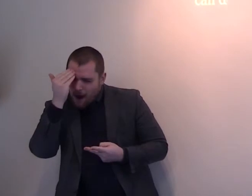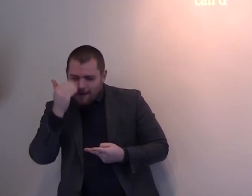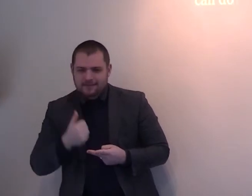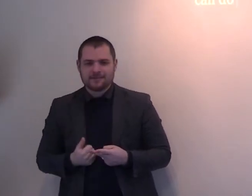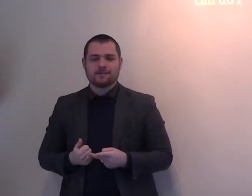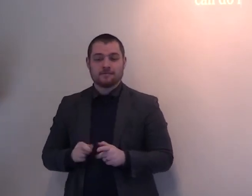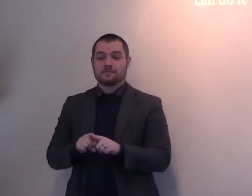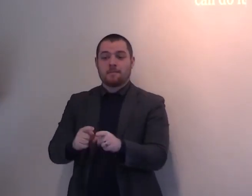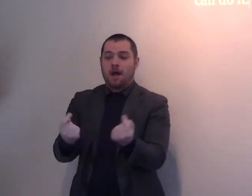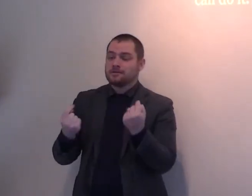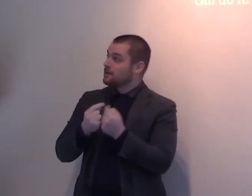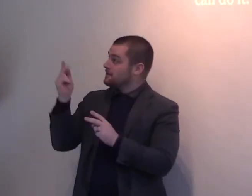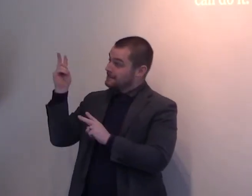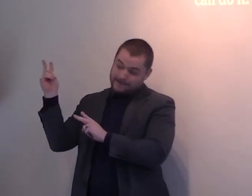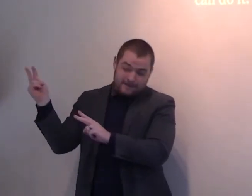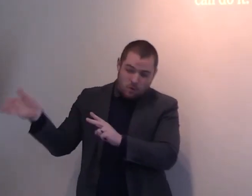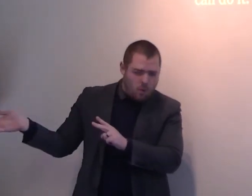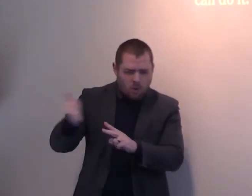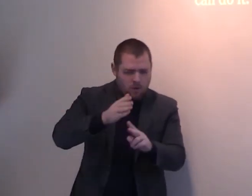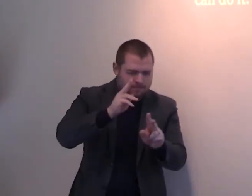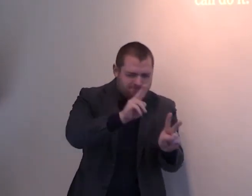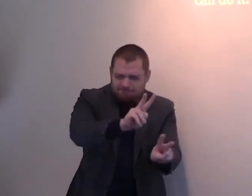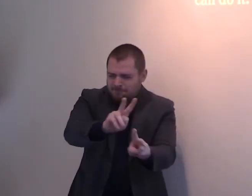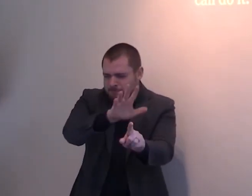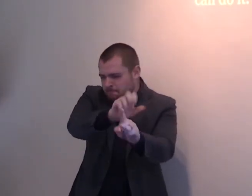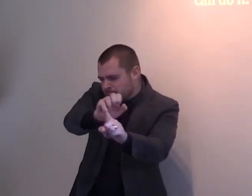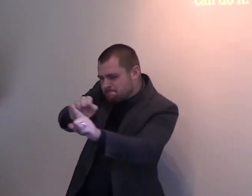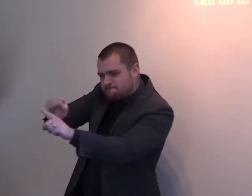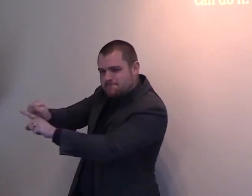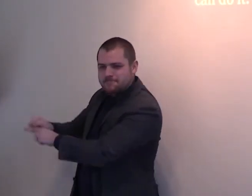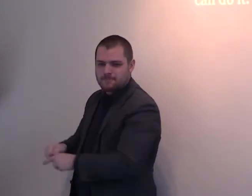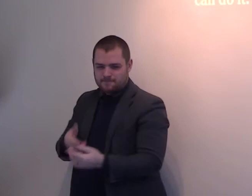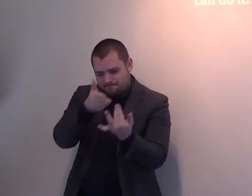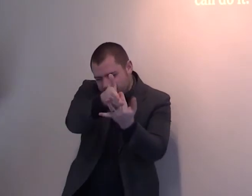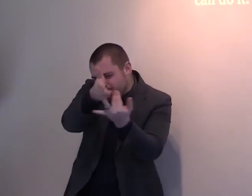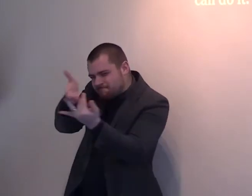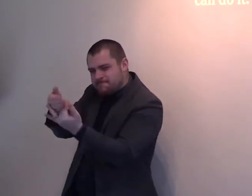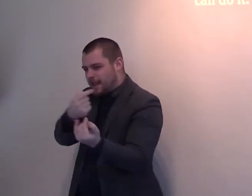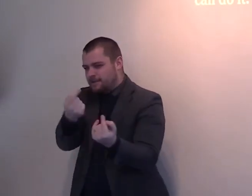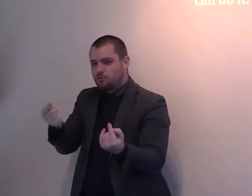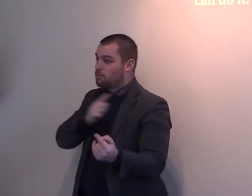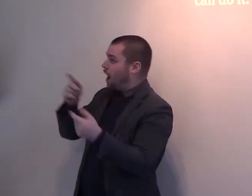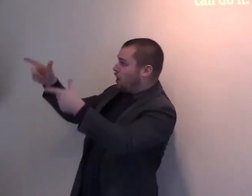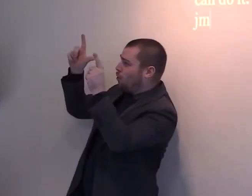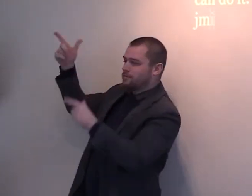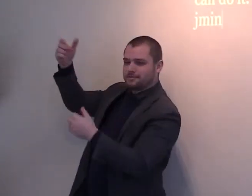motivations, so nothing is hidden unto him because he is the Lord Almighty.